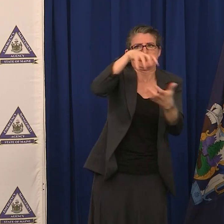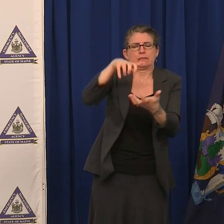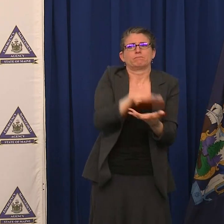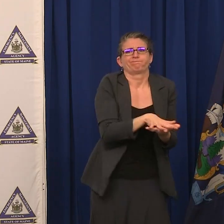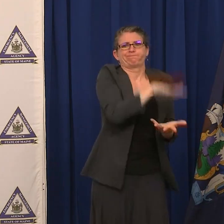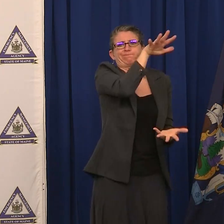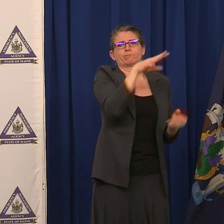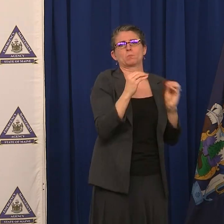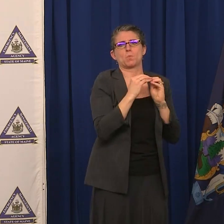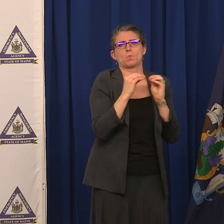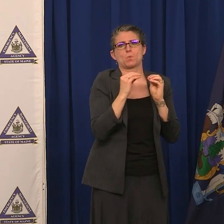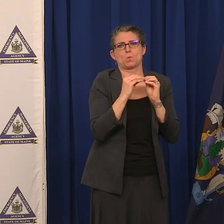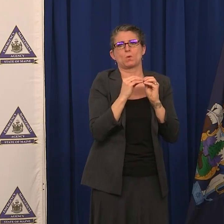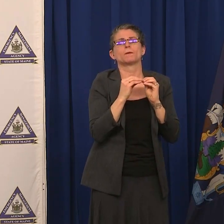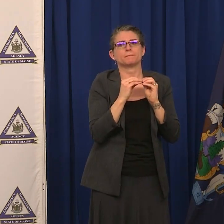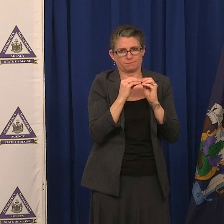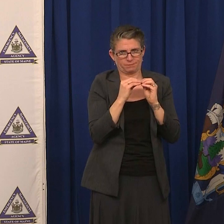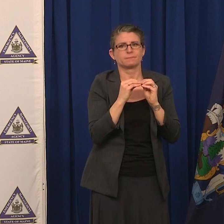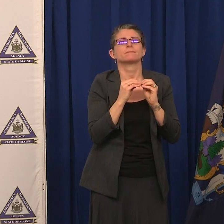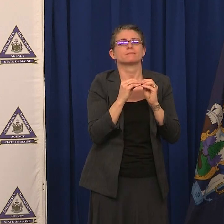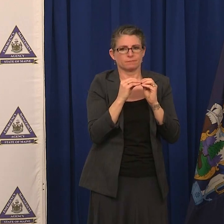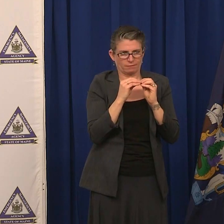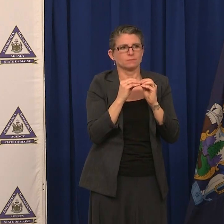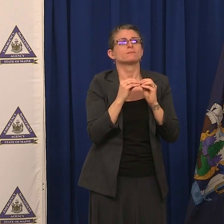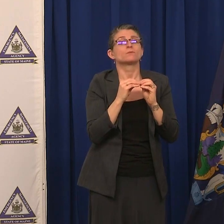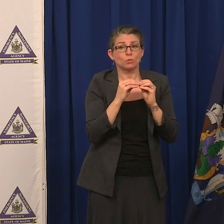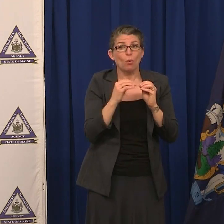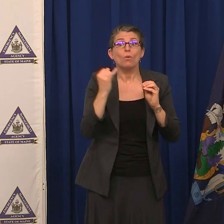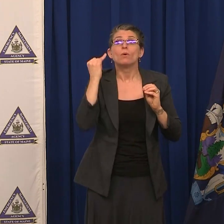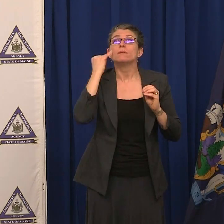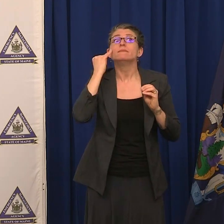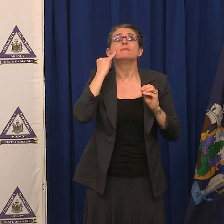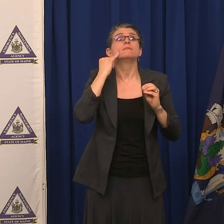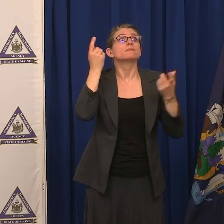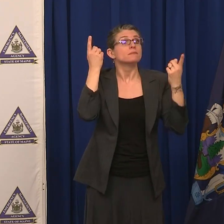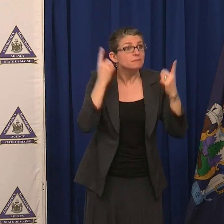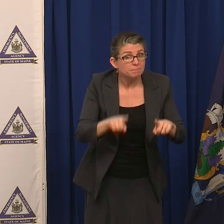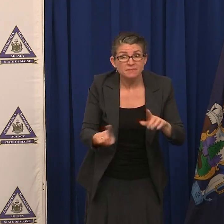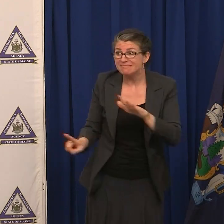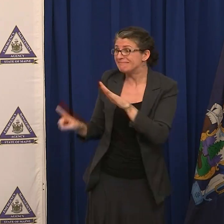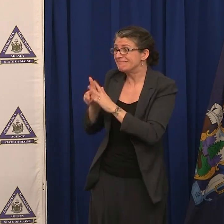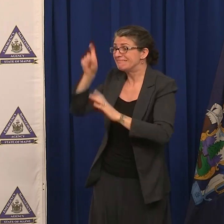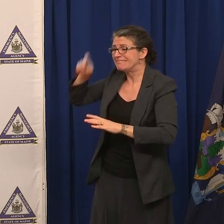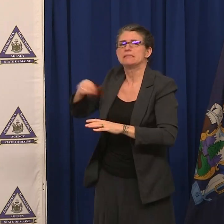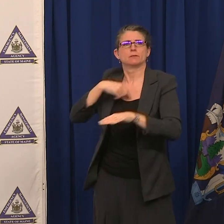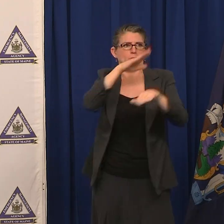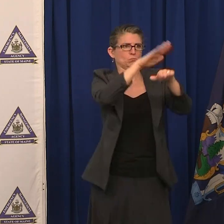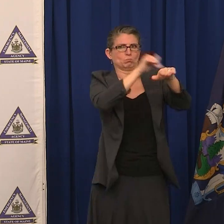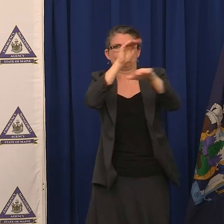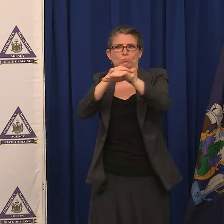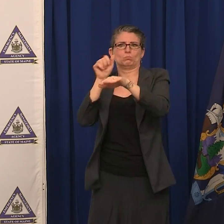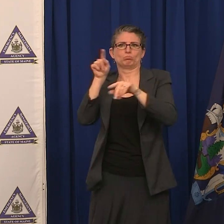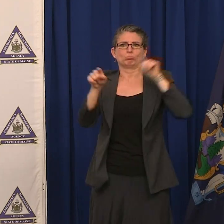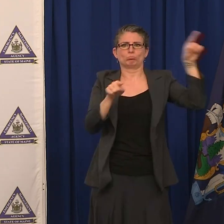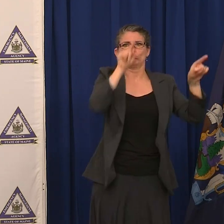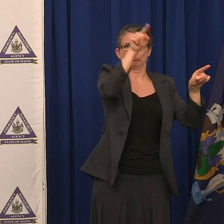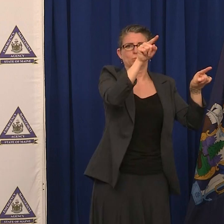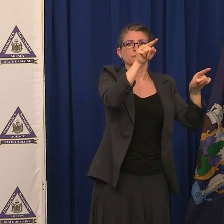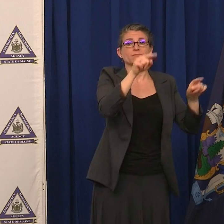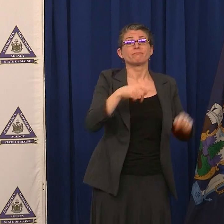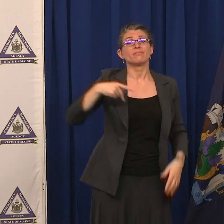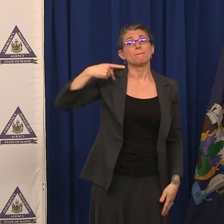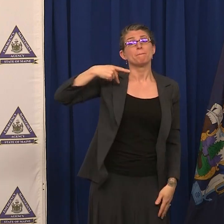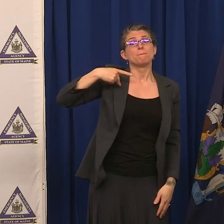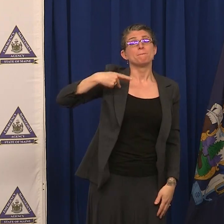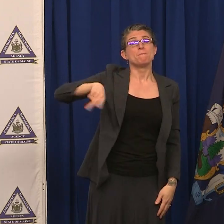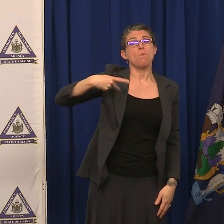requests, also so that we can load balance across the state. if we see a particular institution that